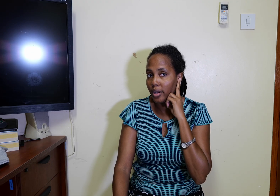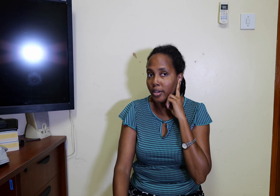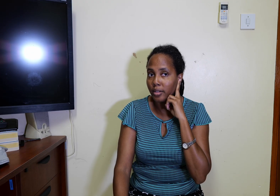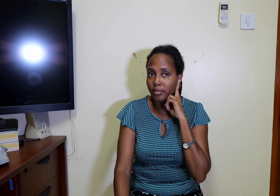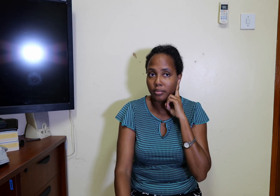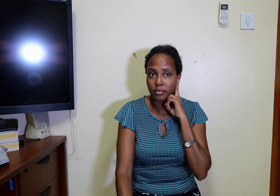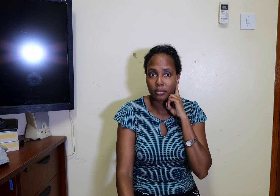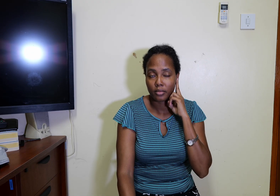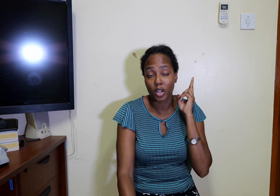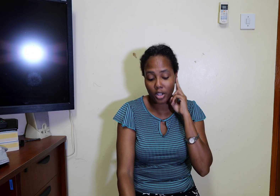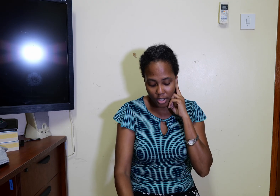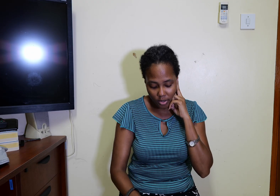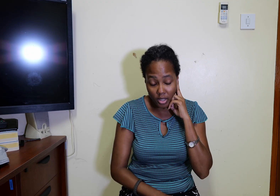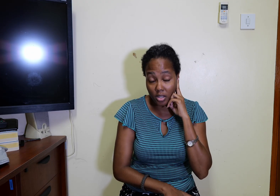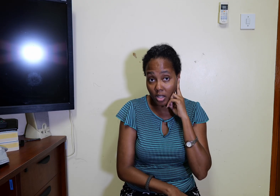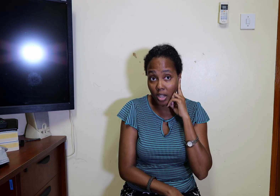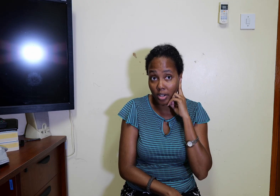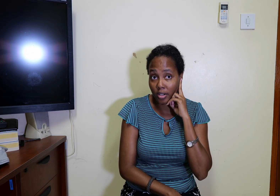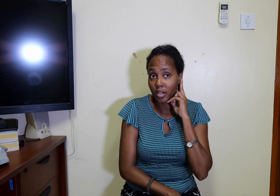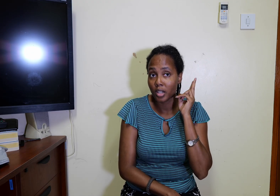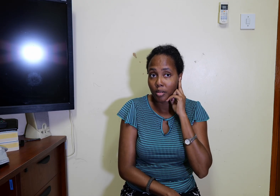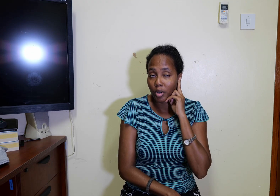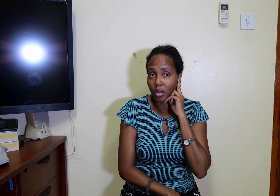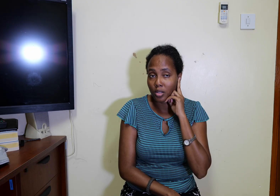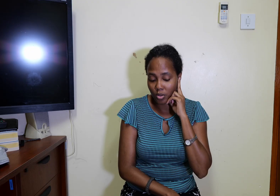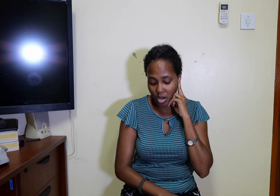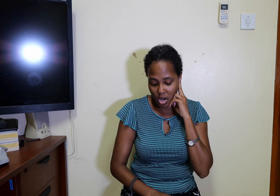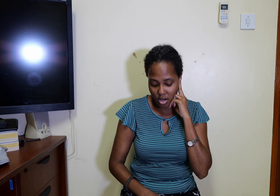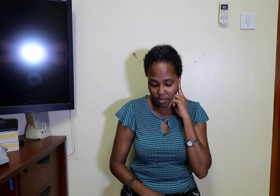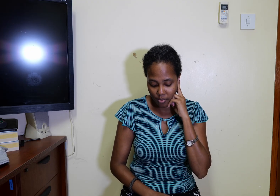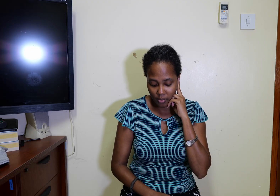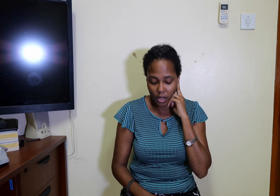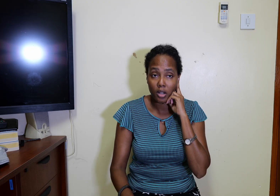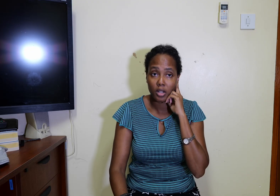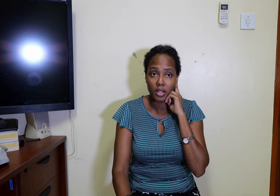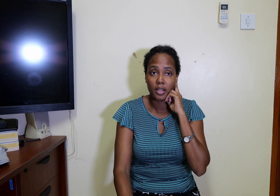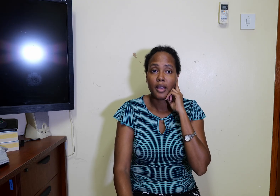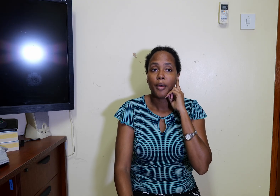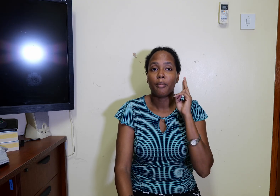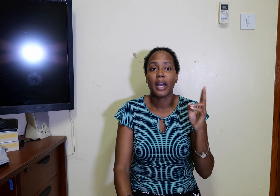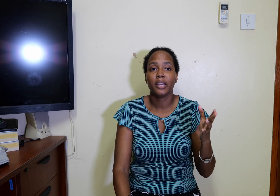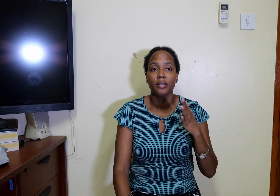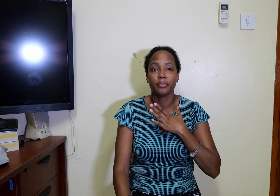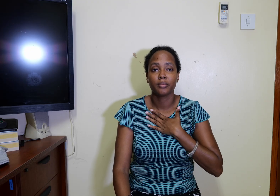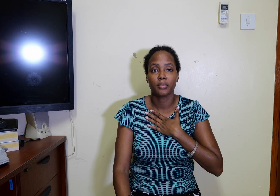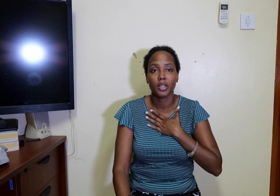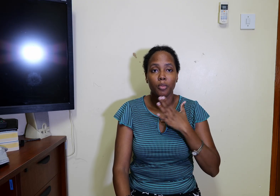Hear. Heard. This is to hear, but also heard. Heard. My. Put